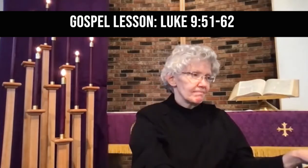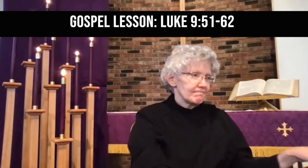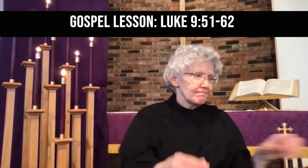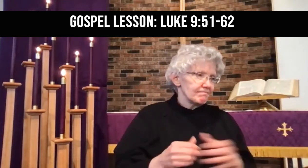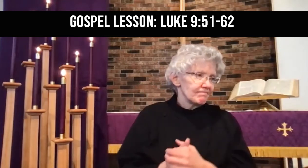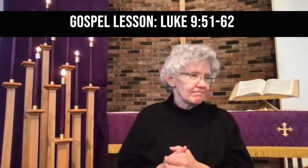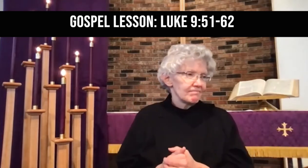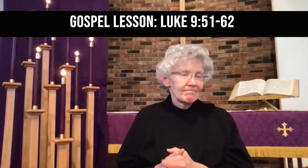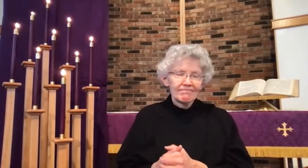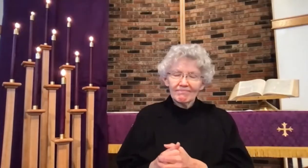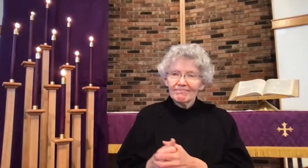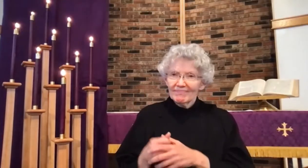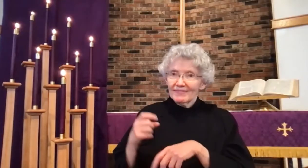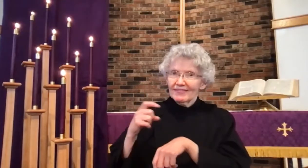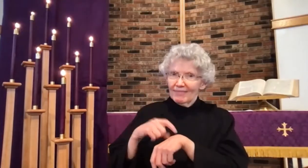62.